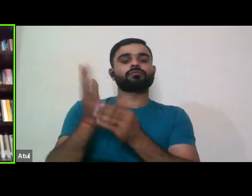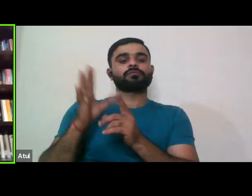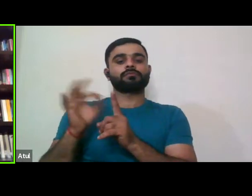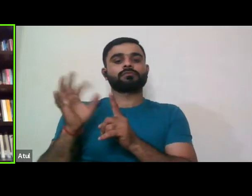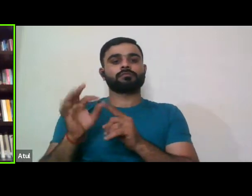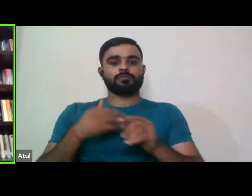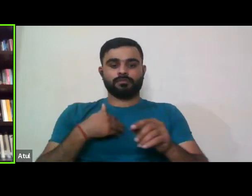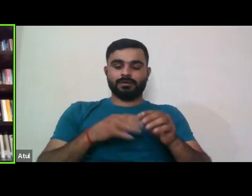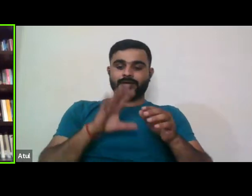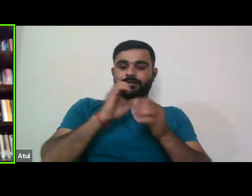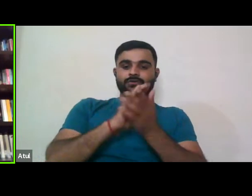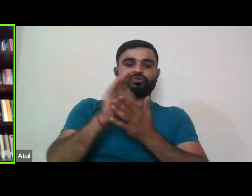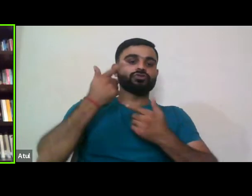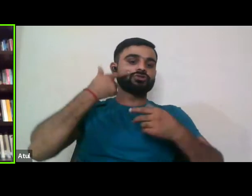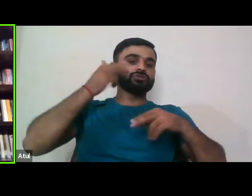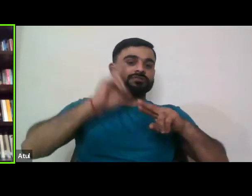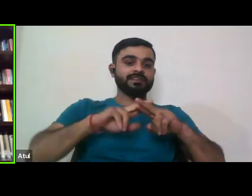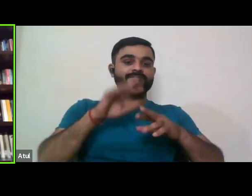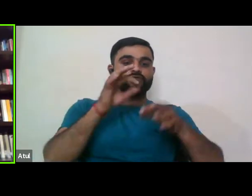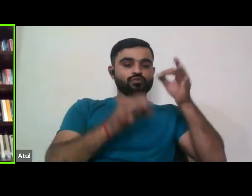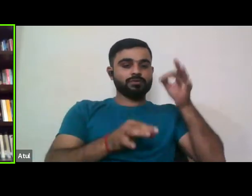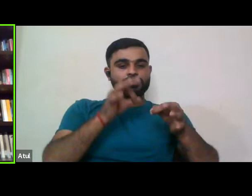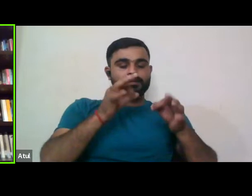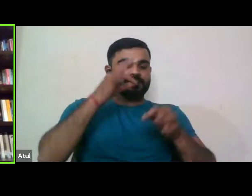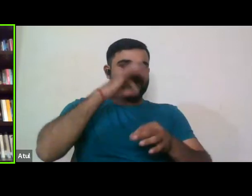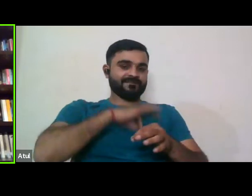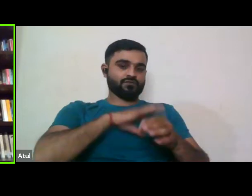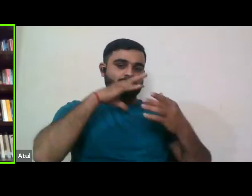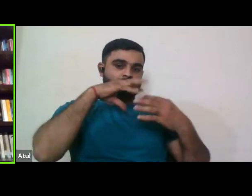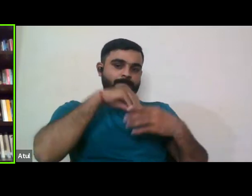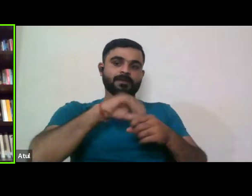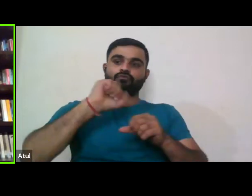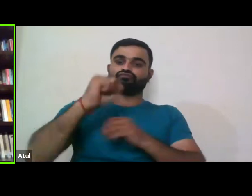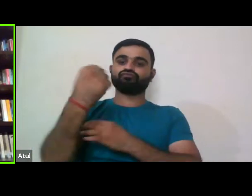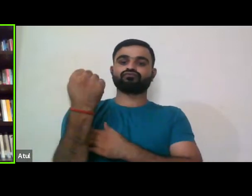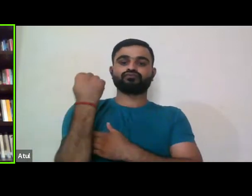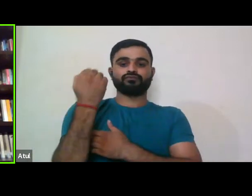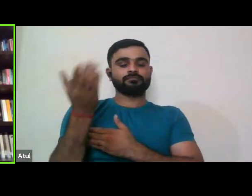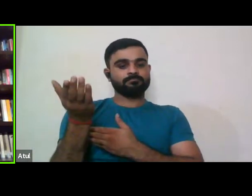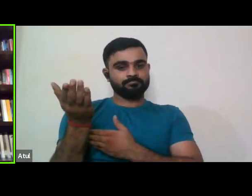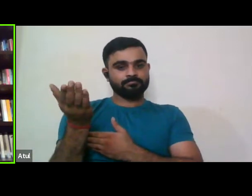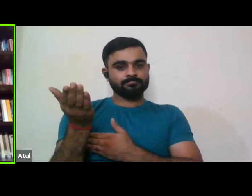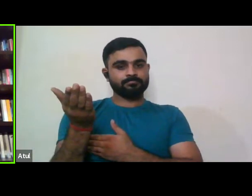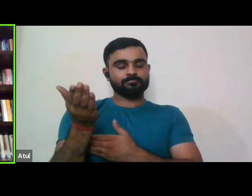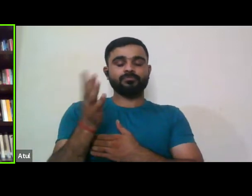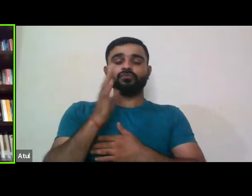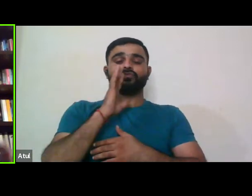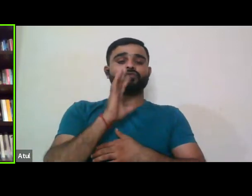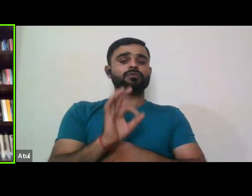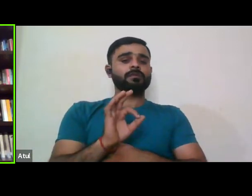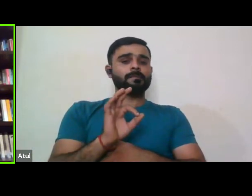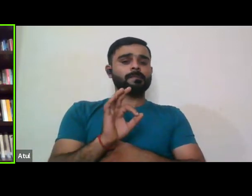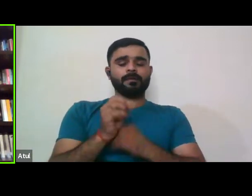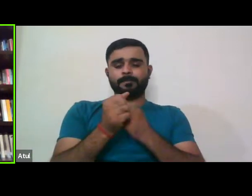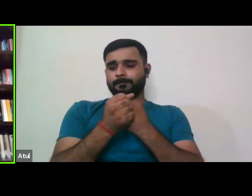Will chief justices have the incentive to curtail their own powers? Realistically, I mean, a lot of what we are suggesting in